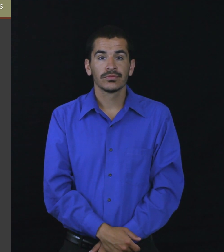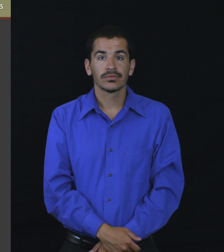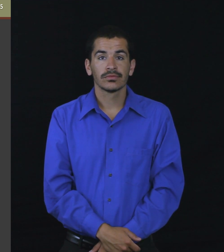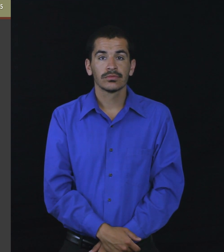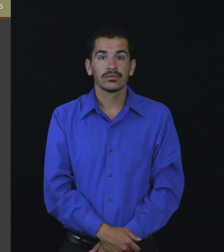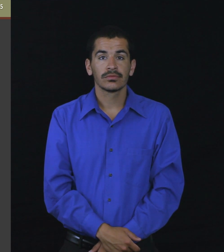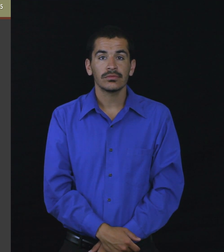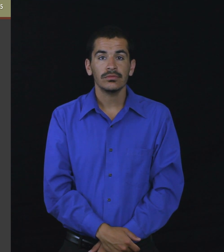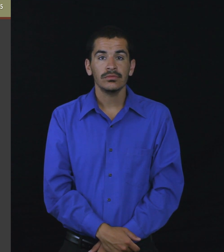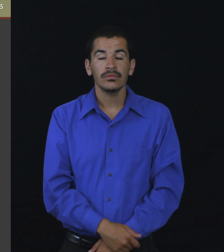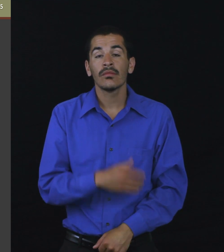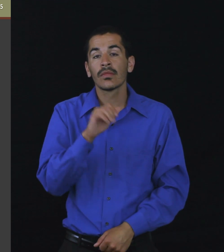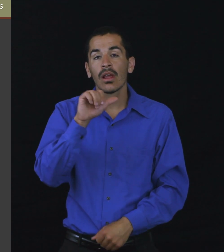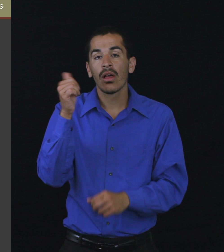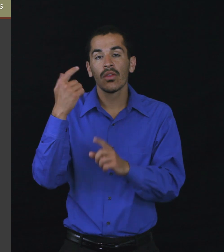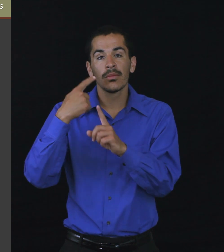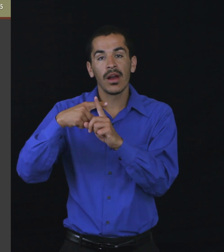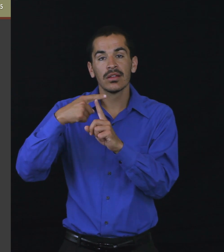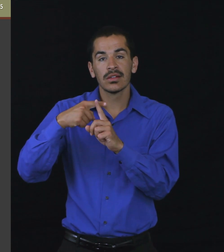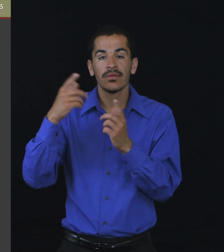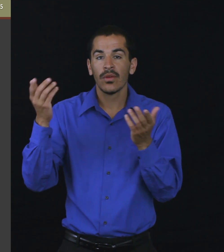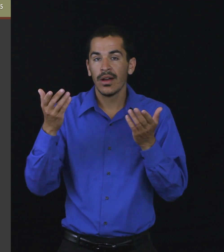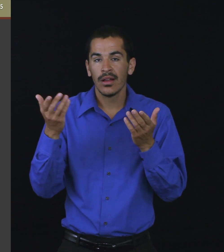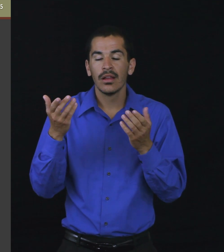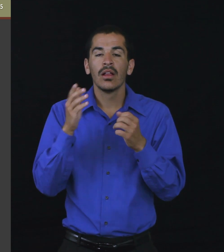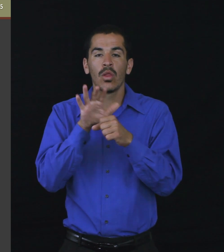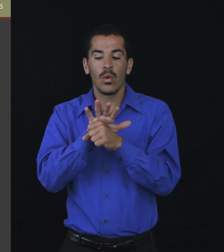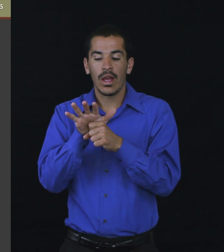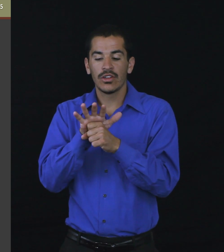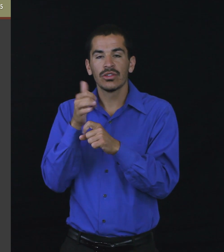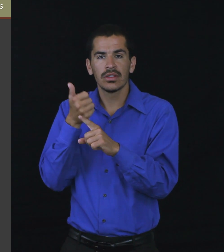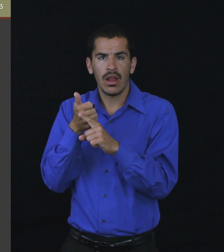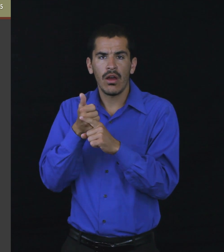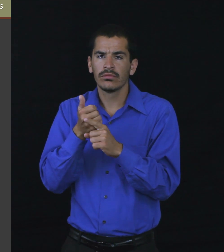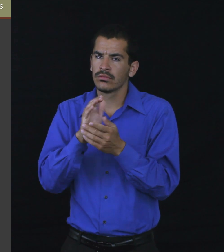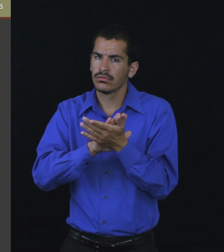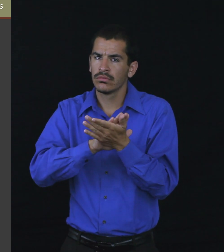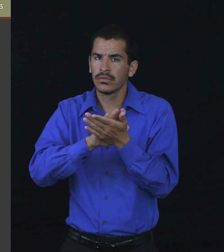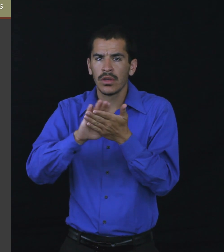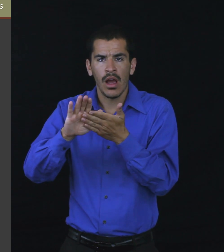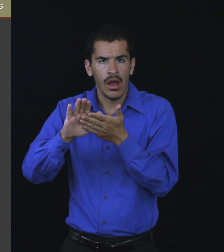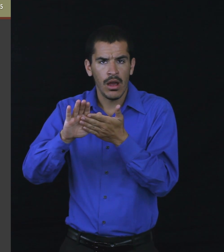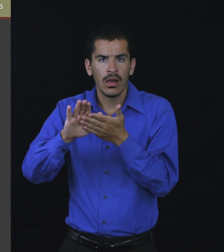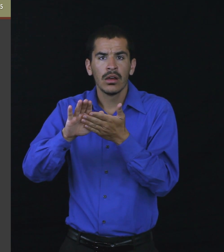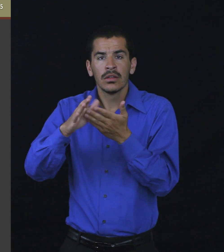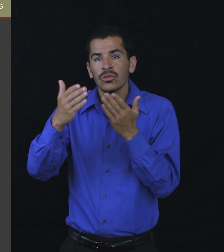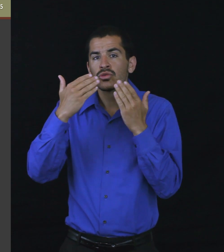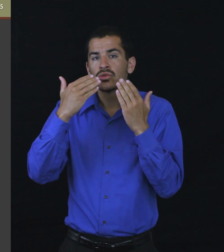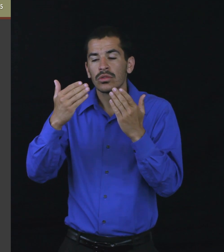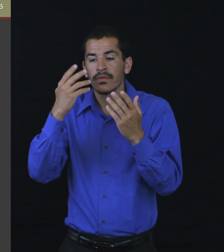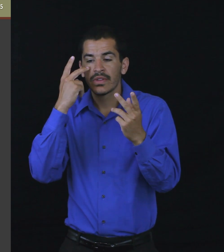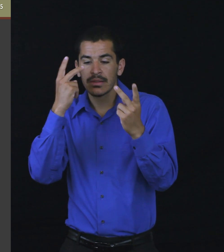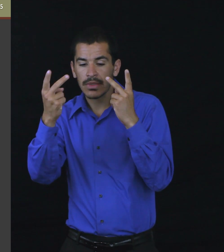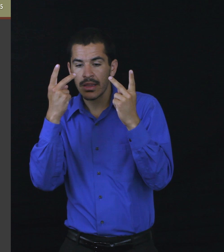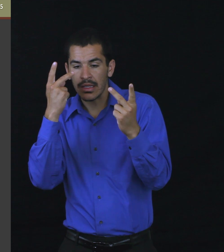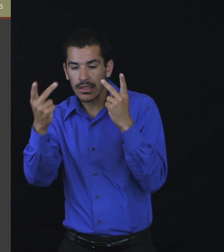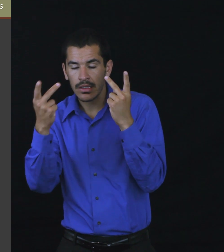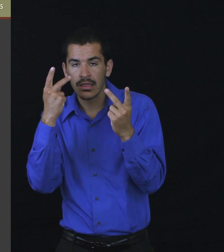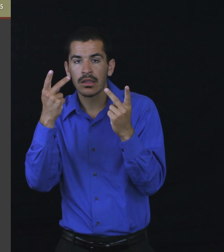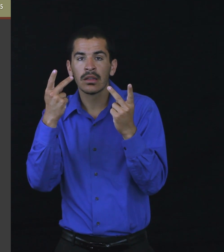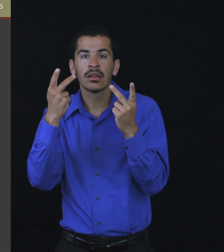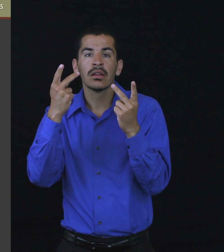Another positive is that the location is convenient. It has good